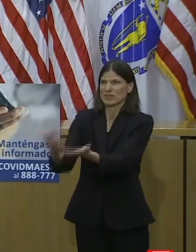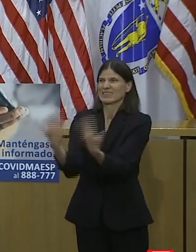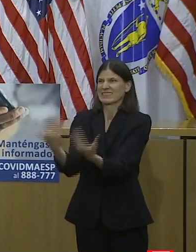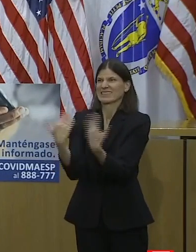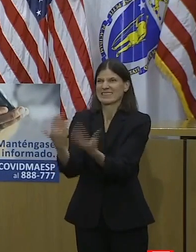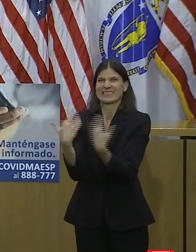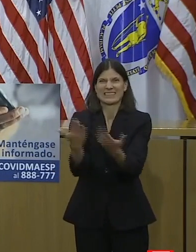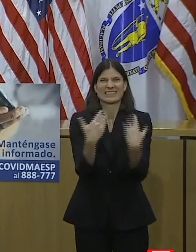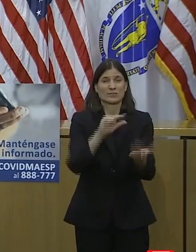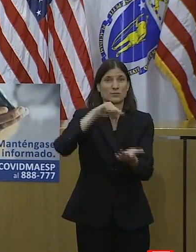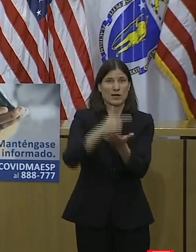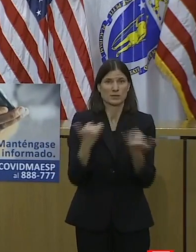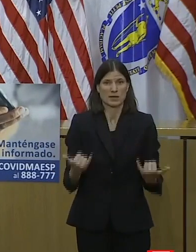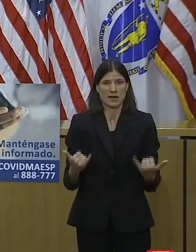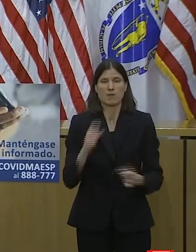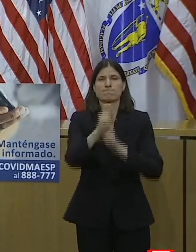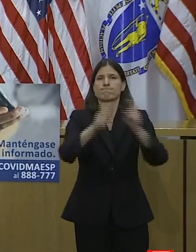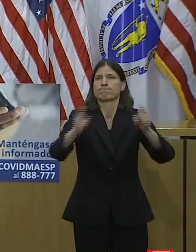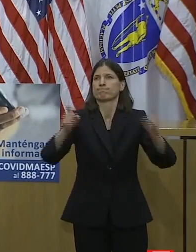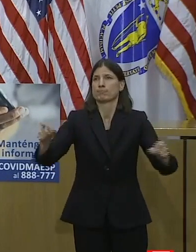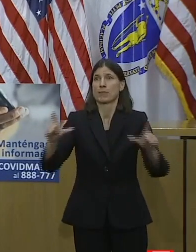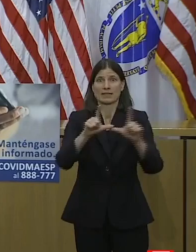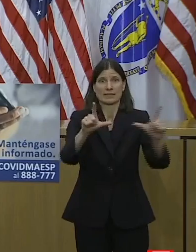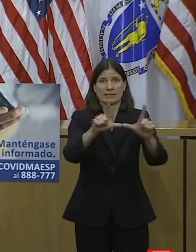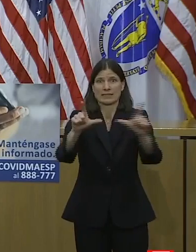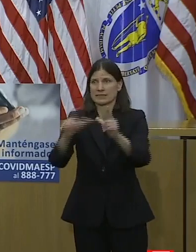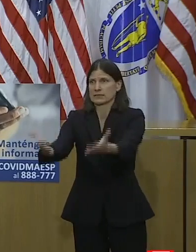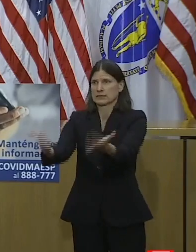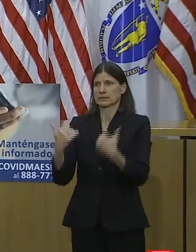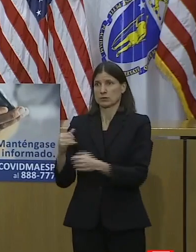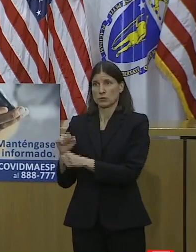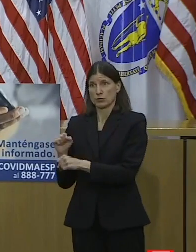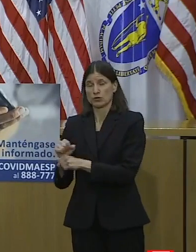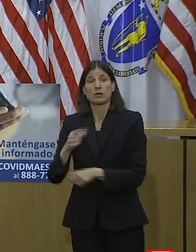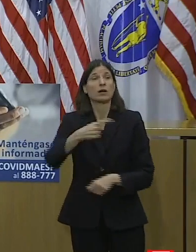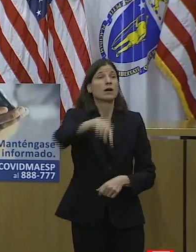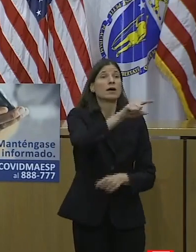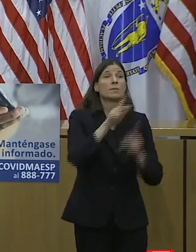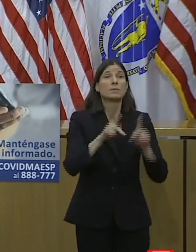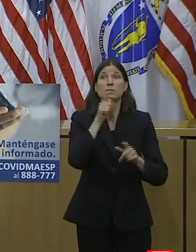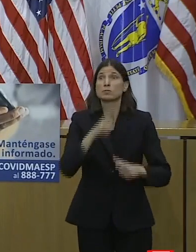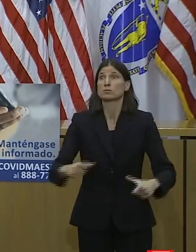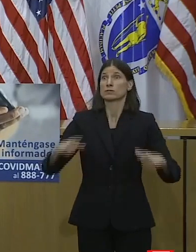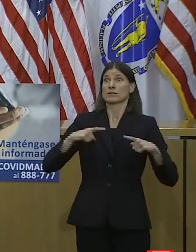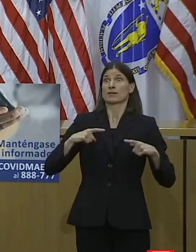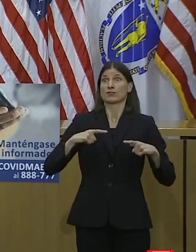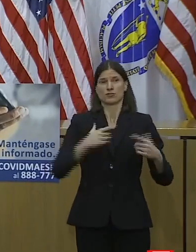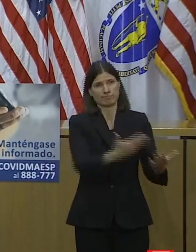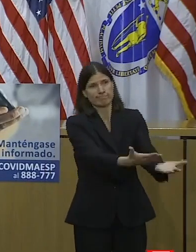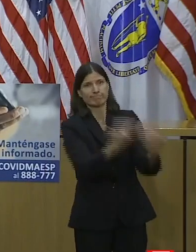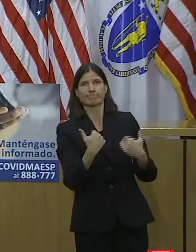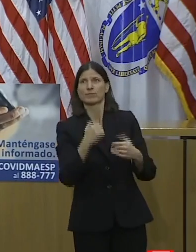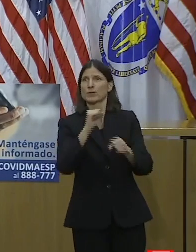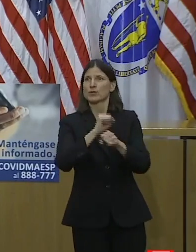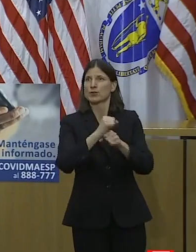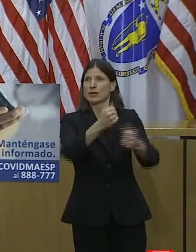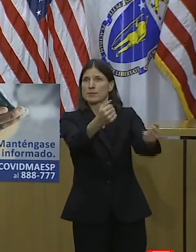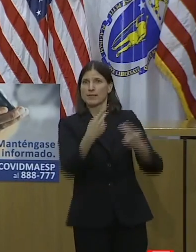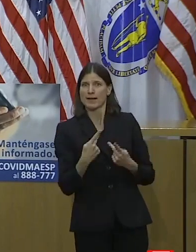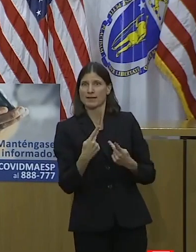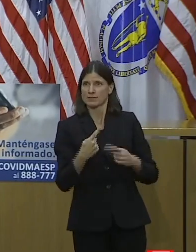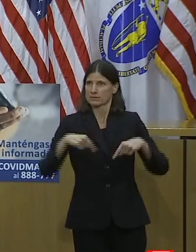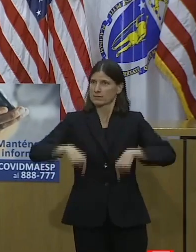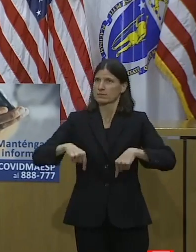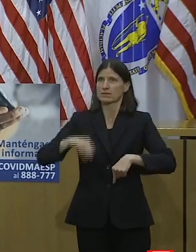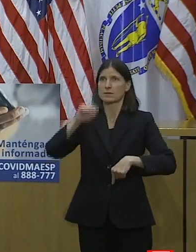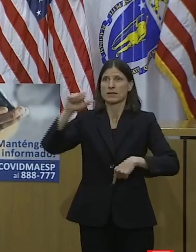million into our provider community to deal with the fact that in a COVID-19 world, their